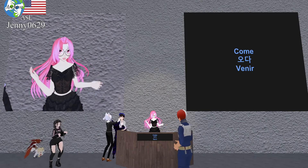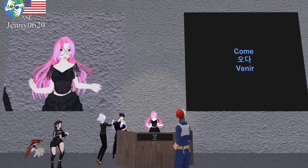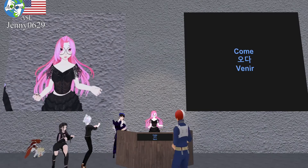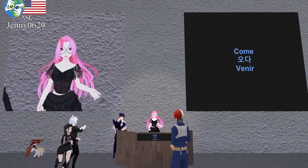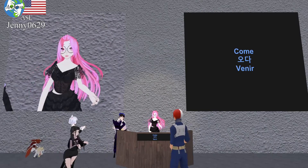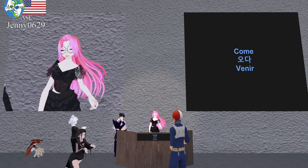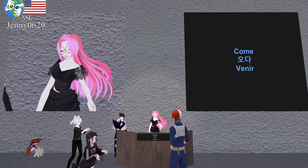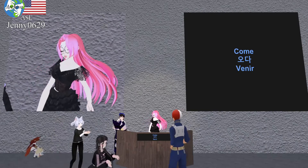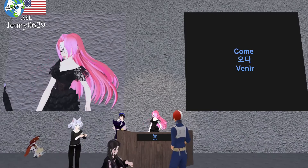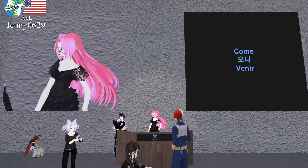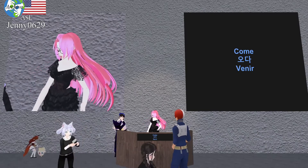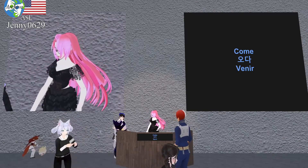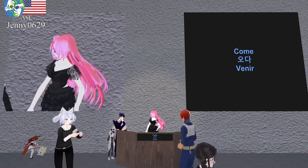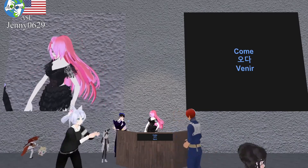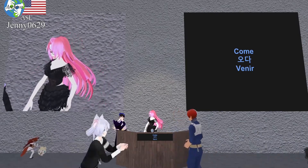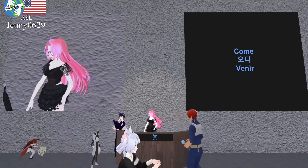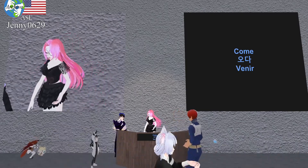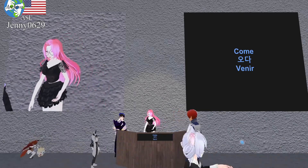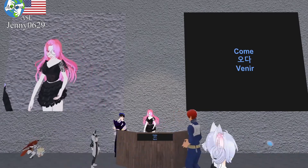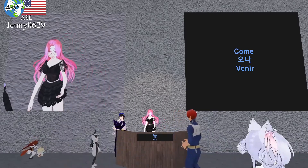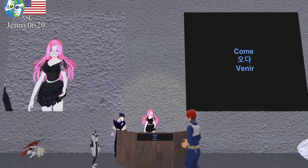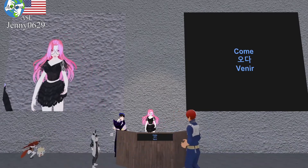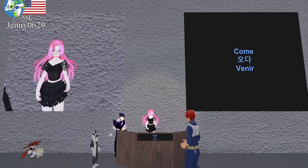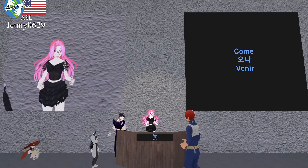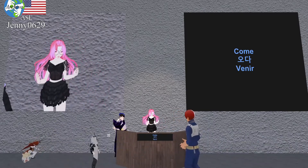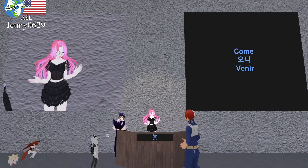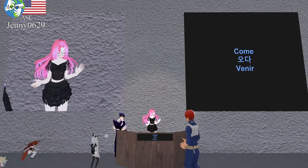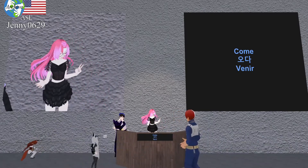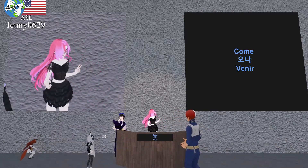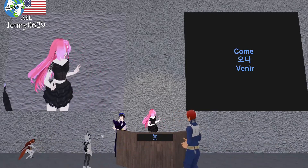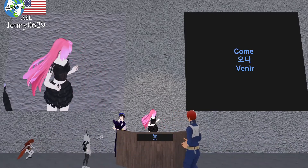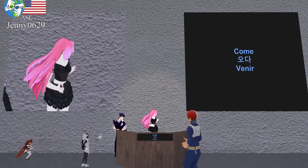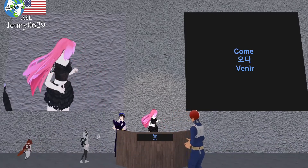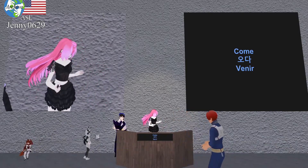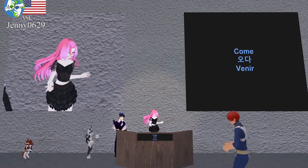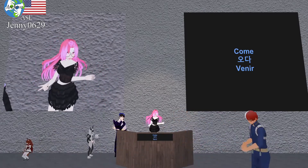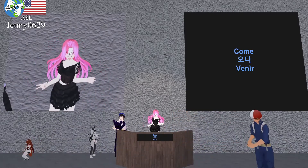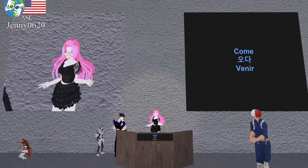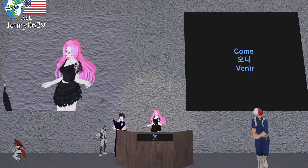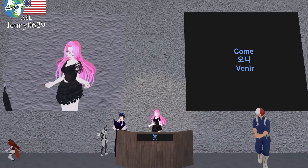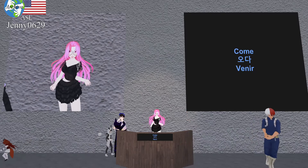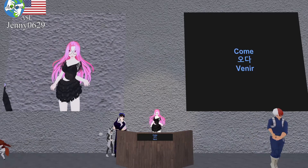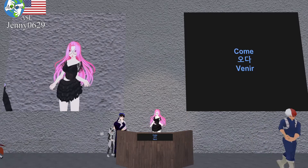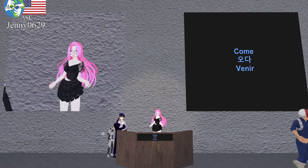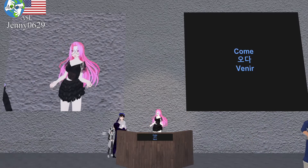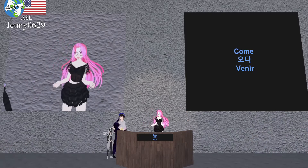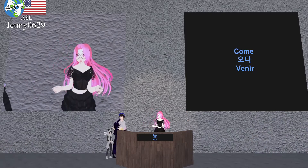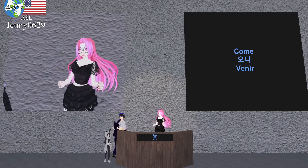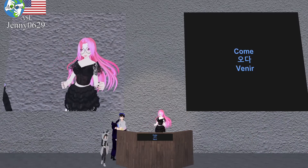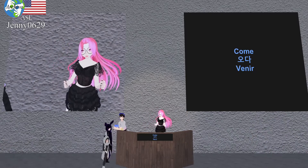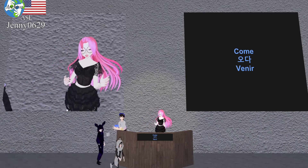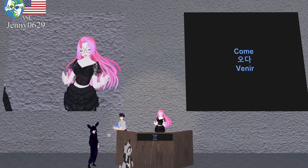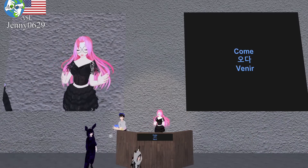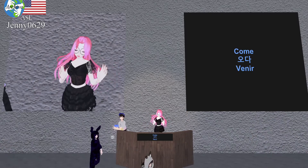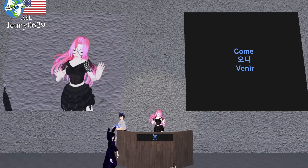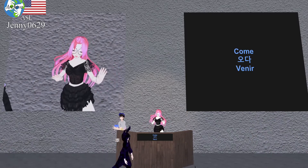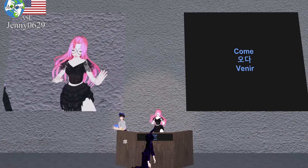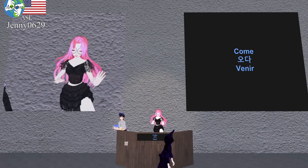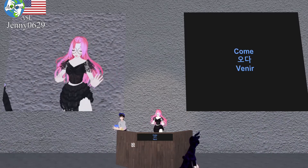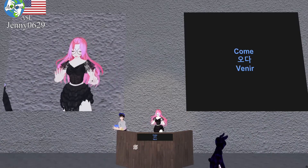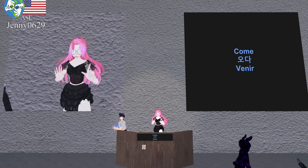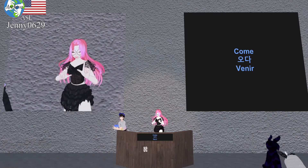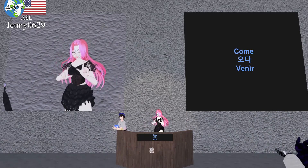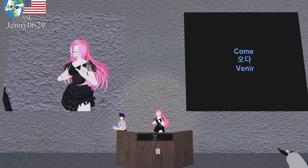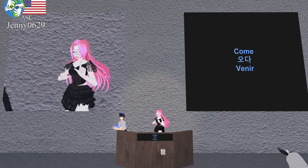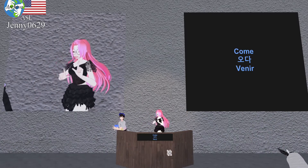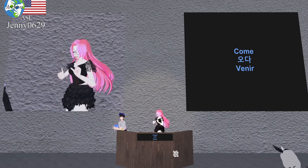Yes. Okay, so that's a great question. So, sign names, I'll give a little tiny tidbit about what sign names are. So sign names are